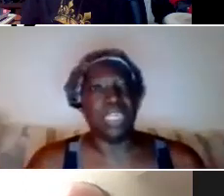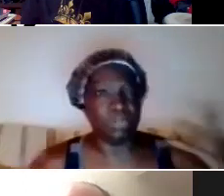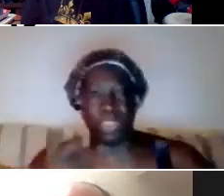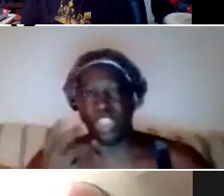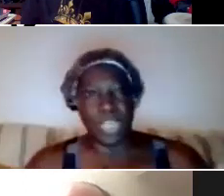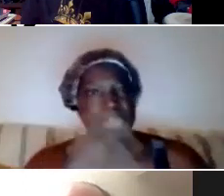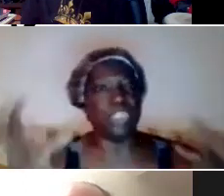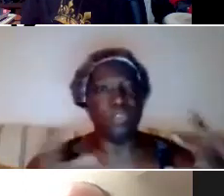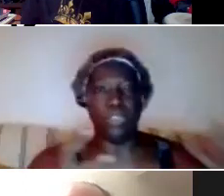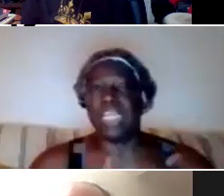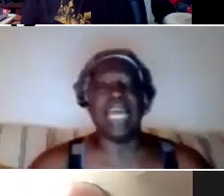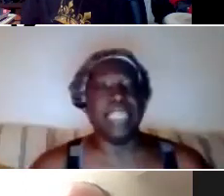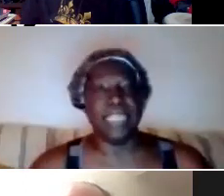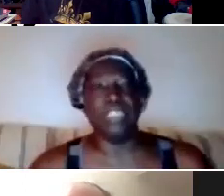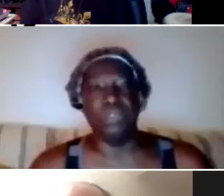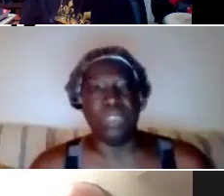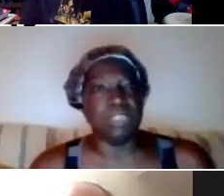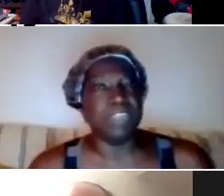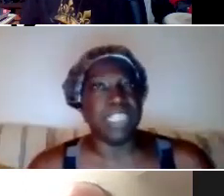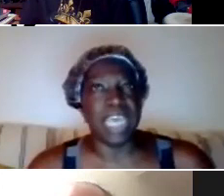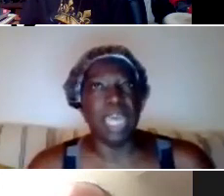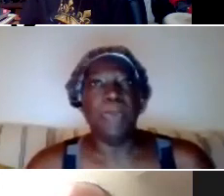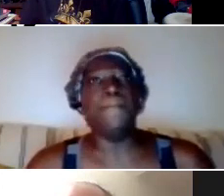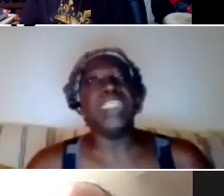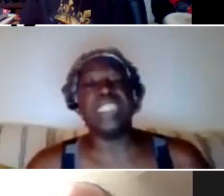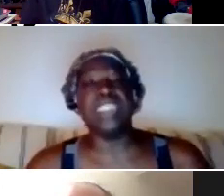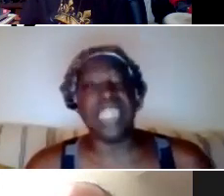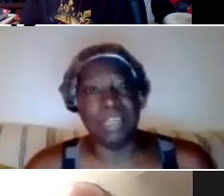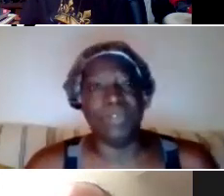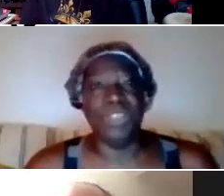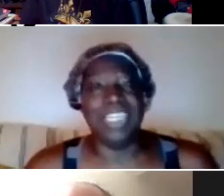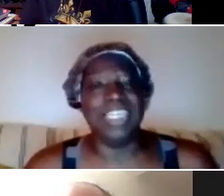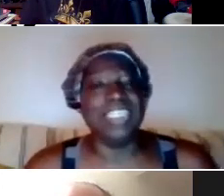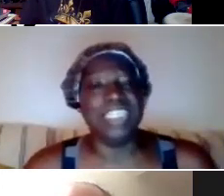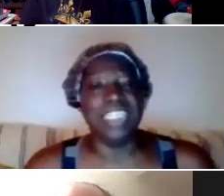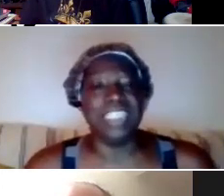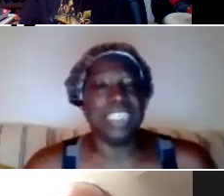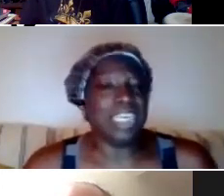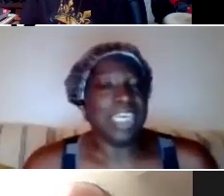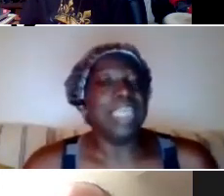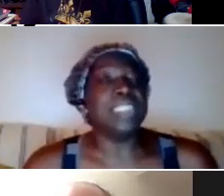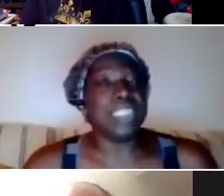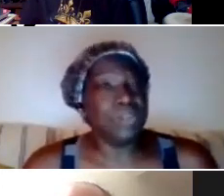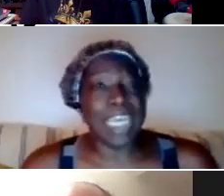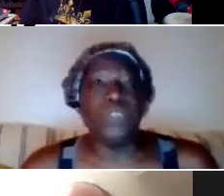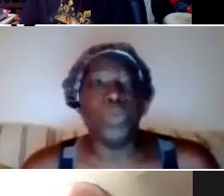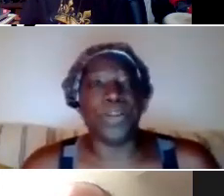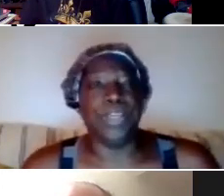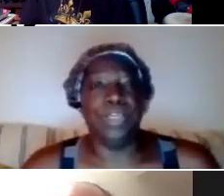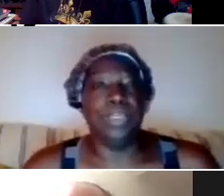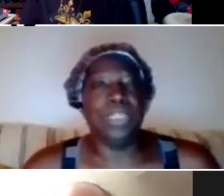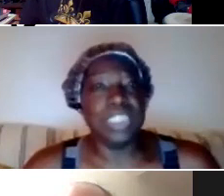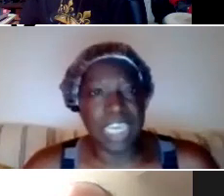and they, you know, kind of use context clues and stuff like that. But still, it's still